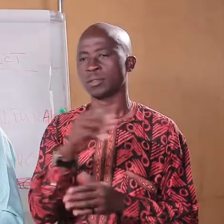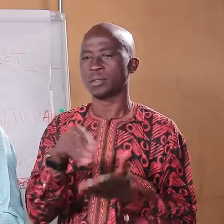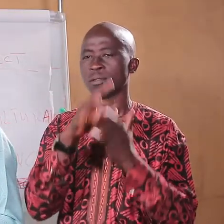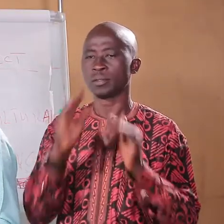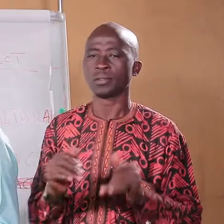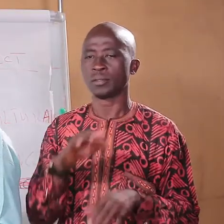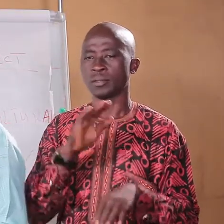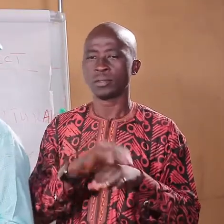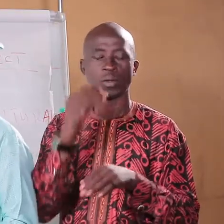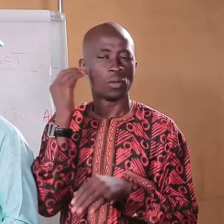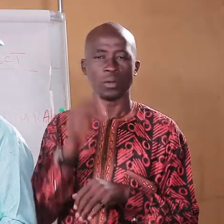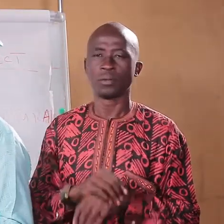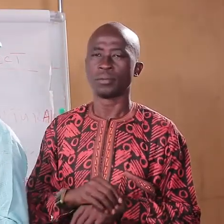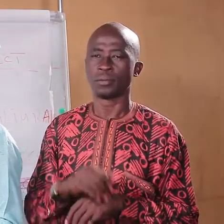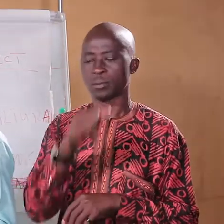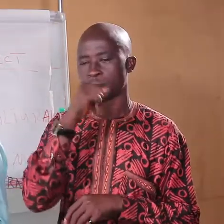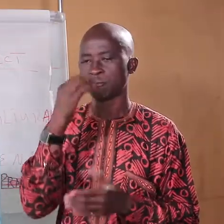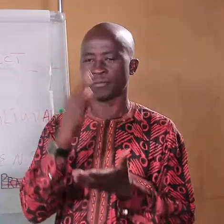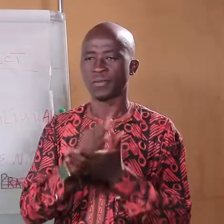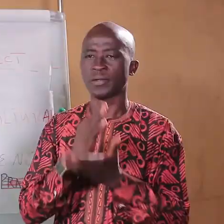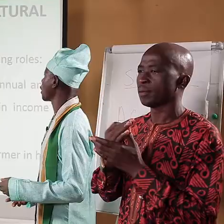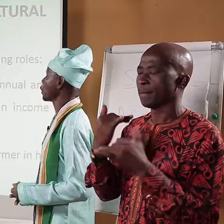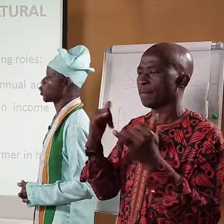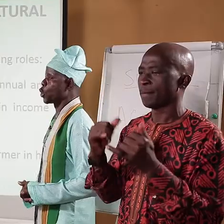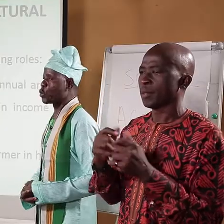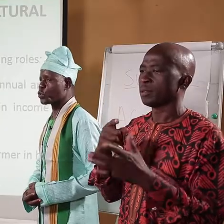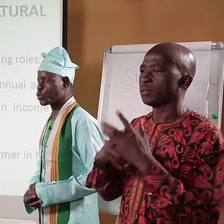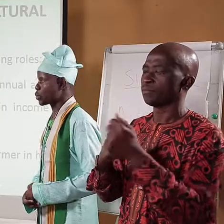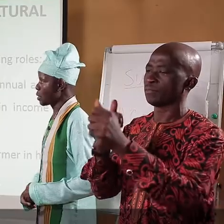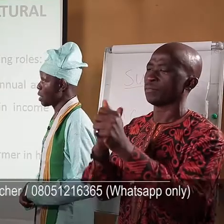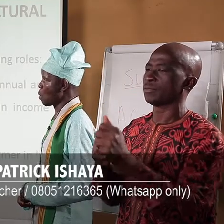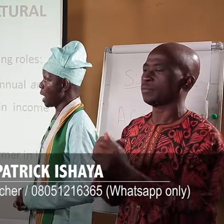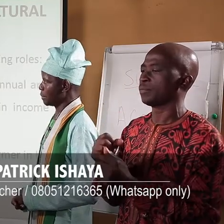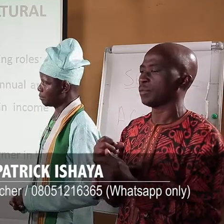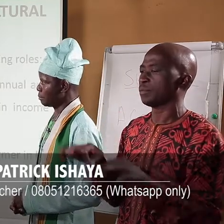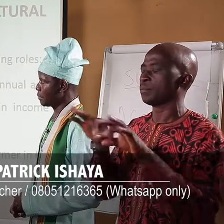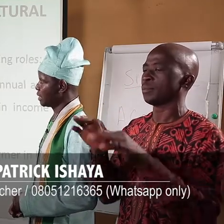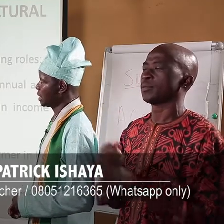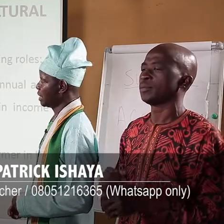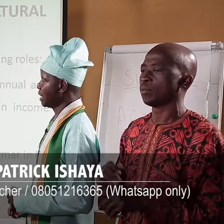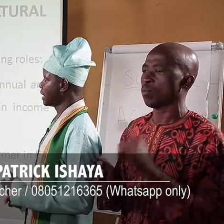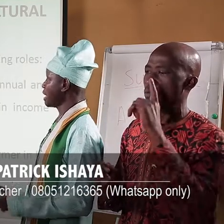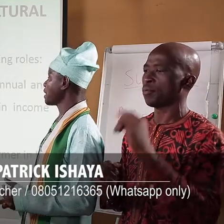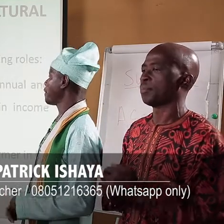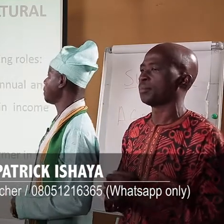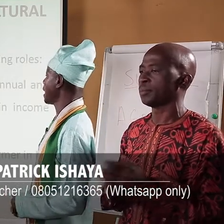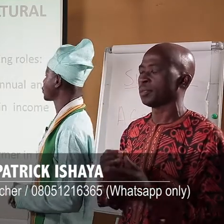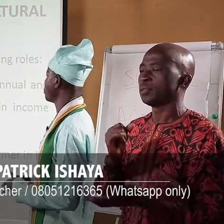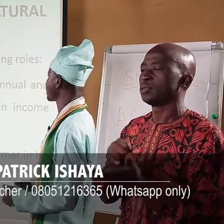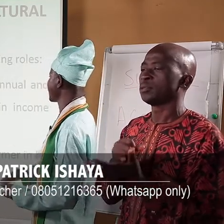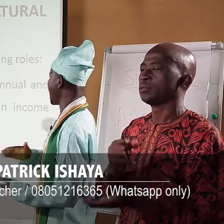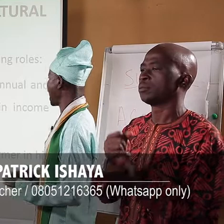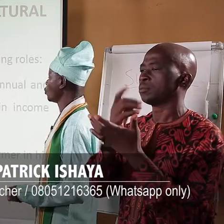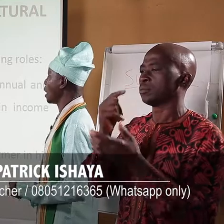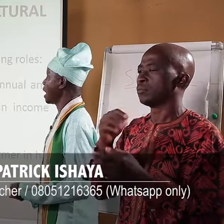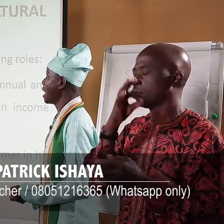at home, agricultural finance plays the following rules. 1, it helps the farmer to